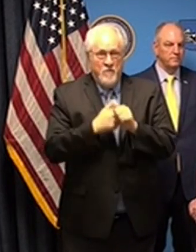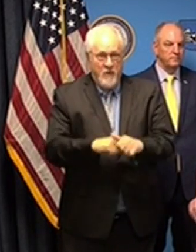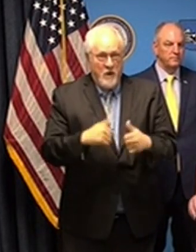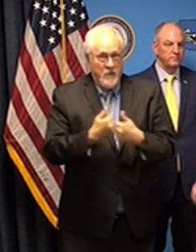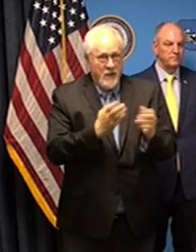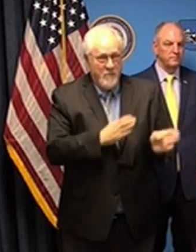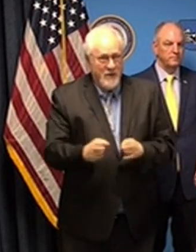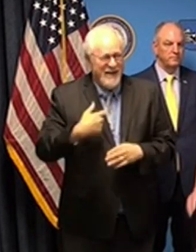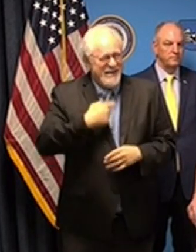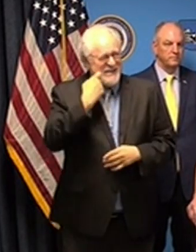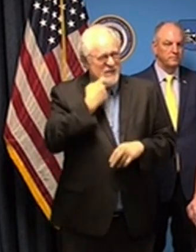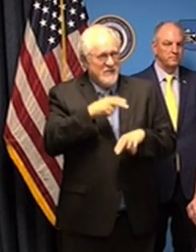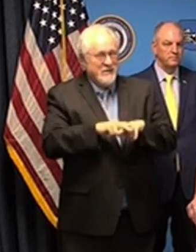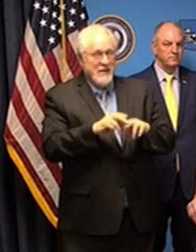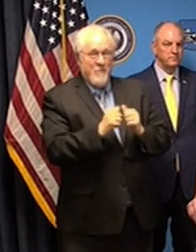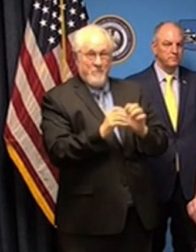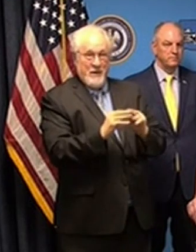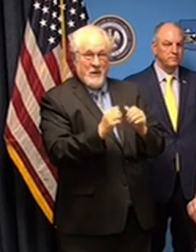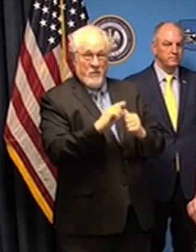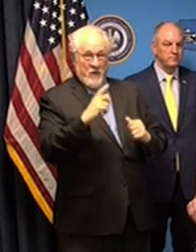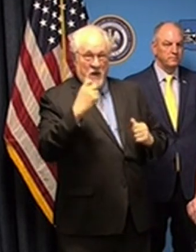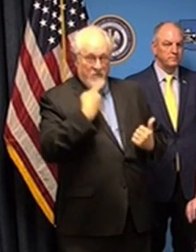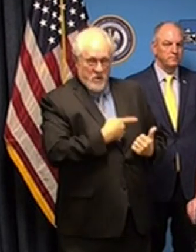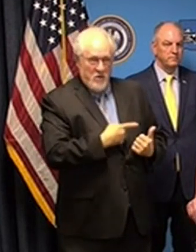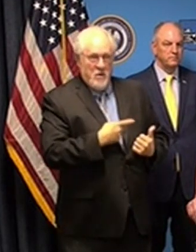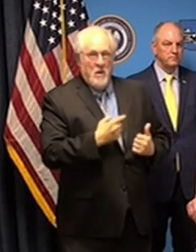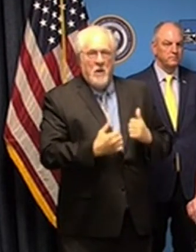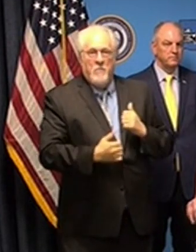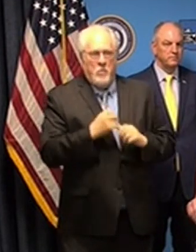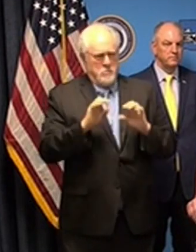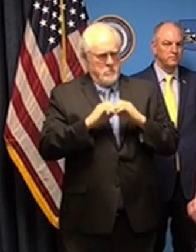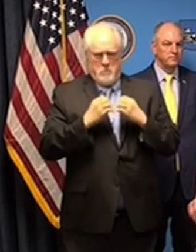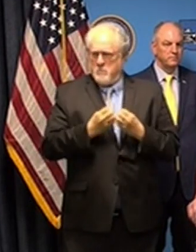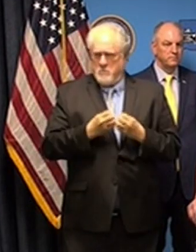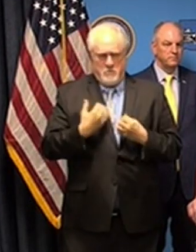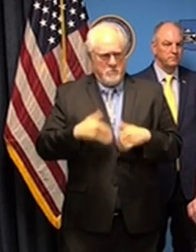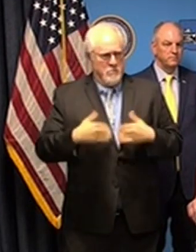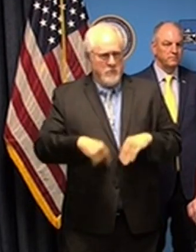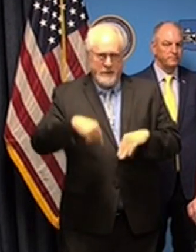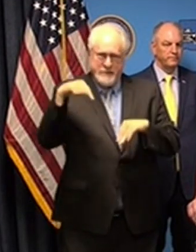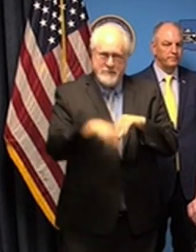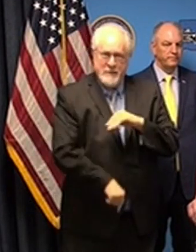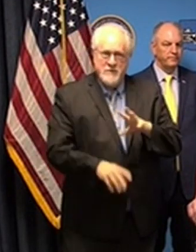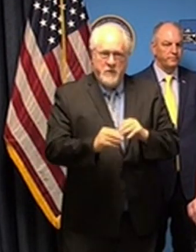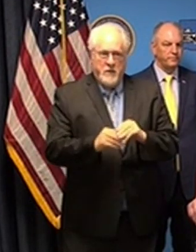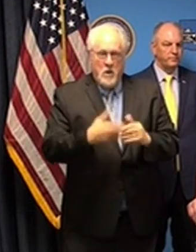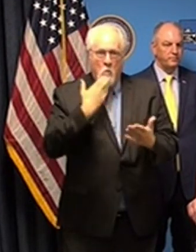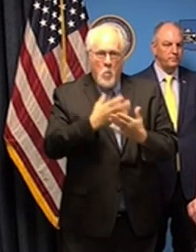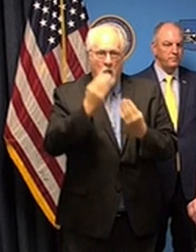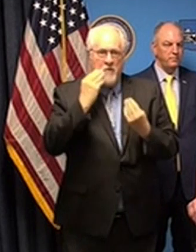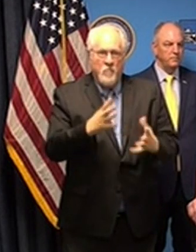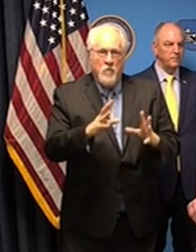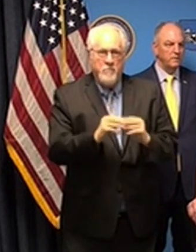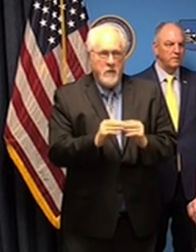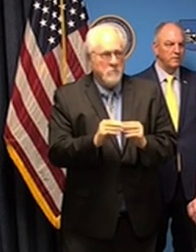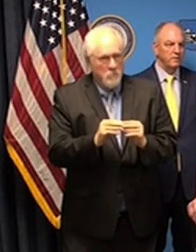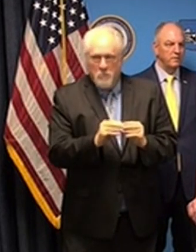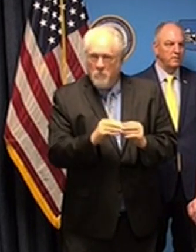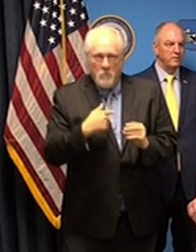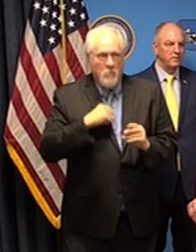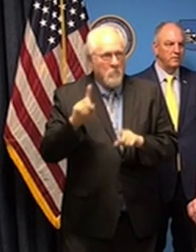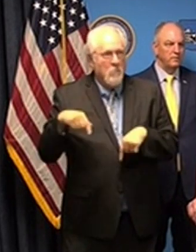the game plan. I just sat in a meeting with the governor. It was the most organized, most intense meeting, most well-informed meeting